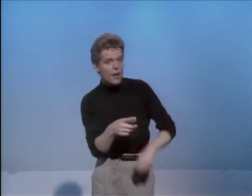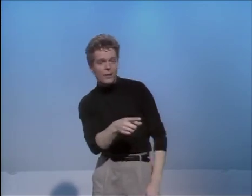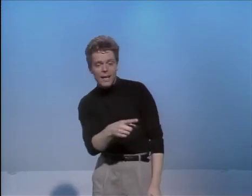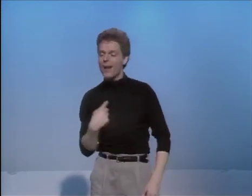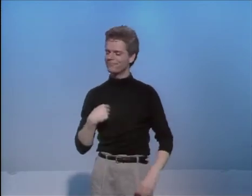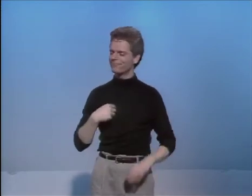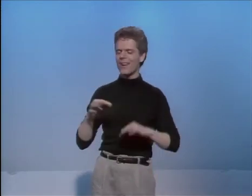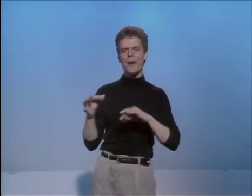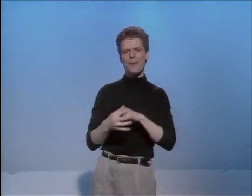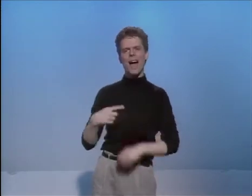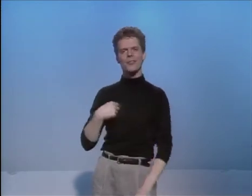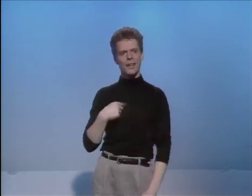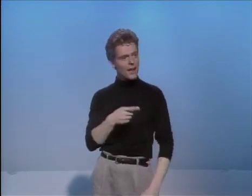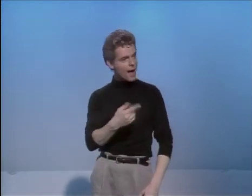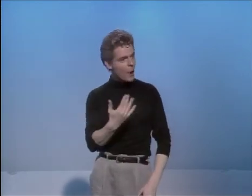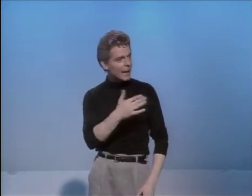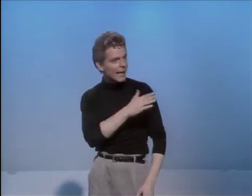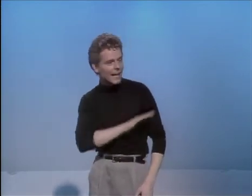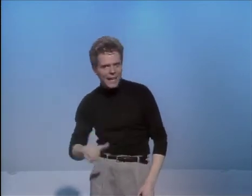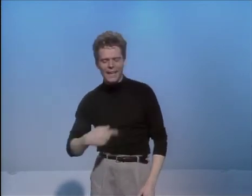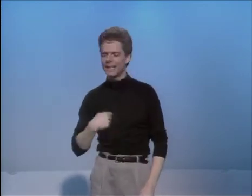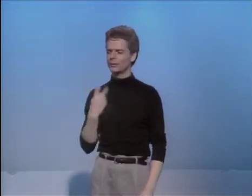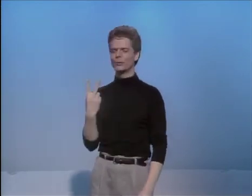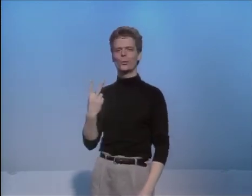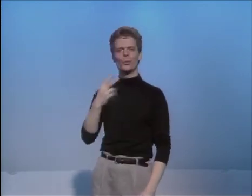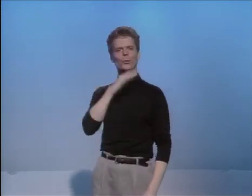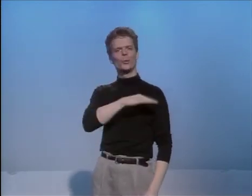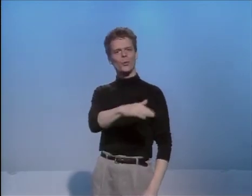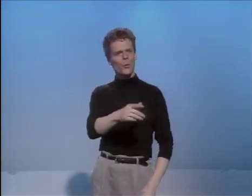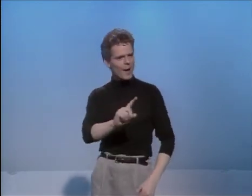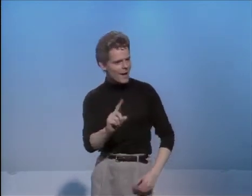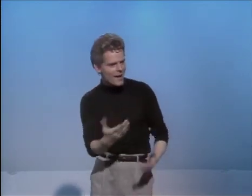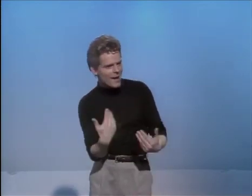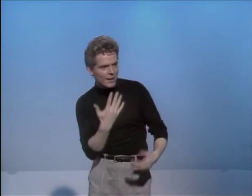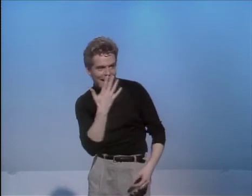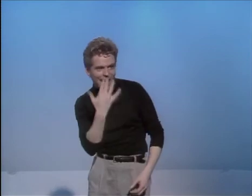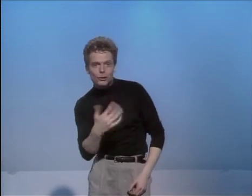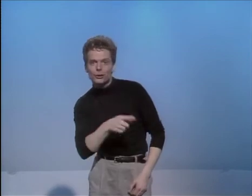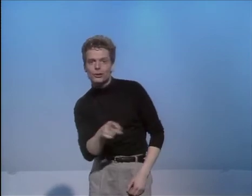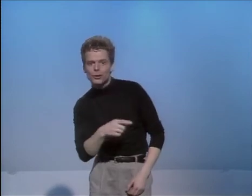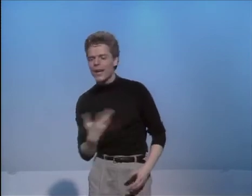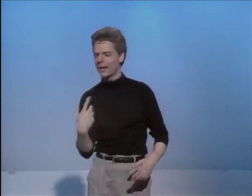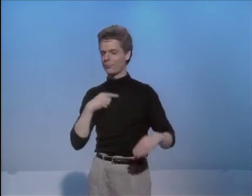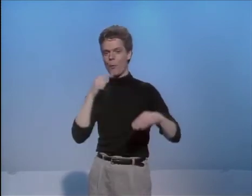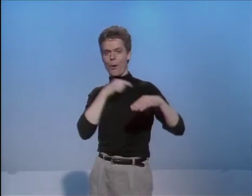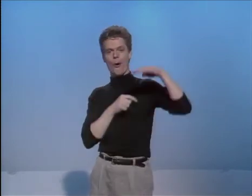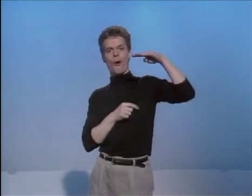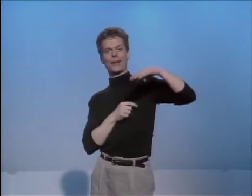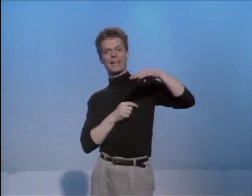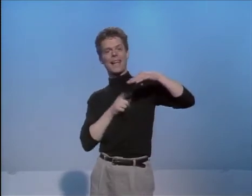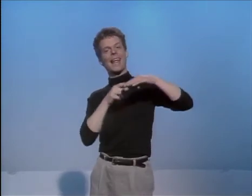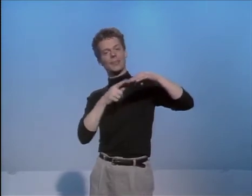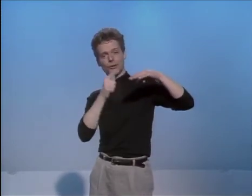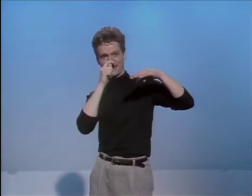now?" "Yes." "Any children?" "Yes, I've got 2 children." "How old are they?" "Well, the boy's